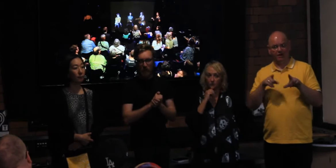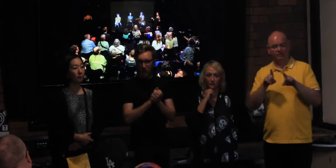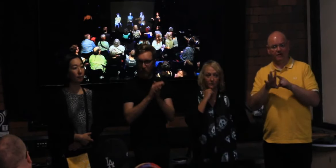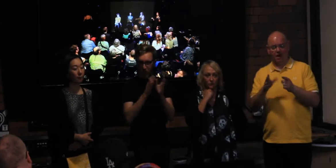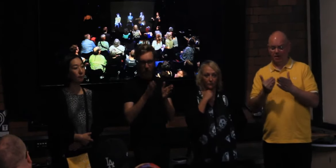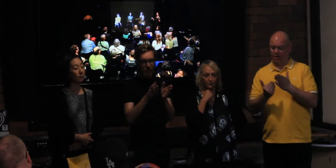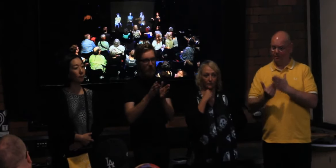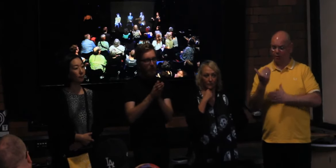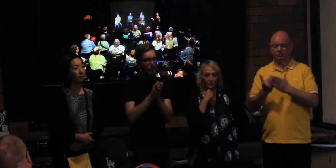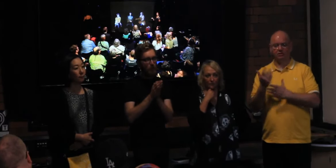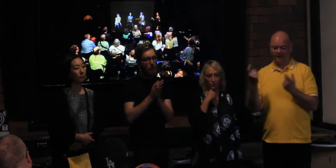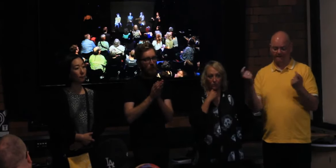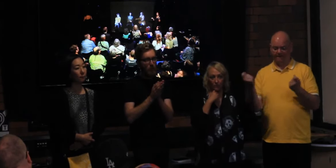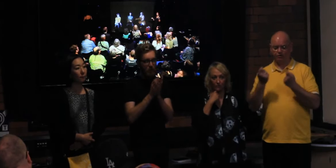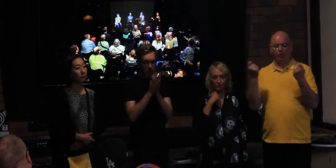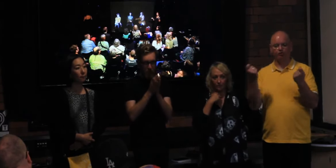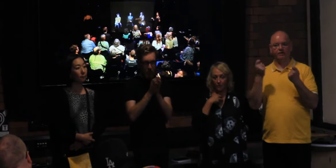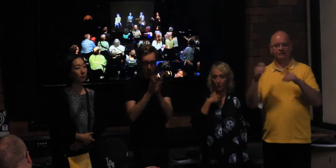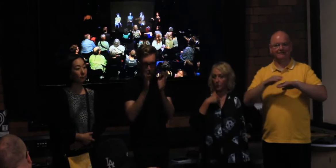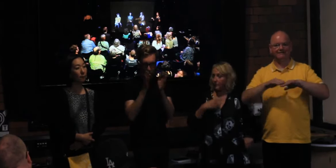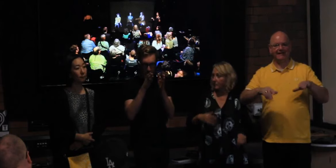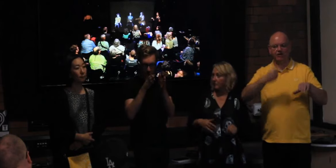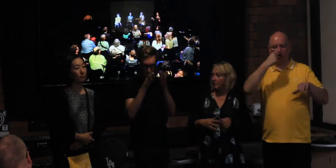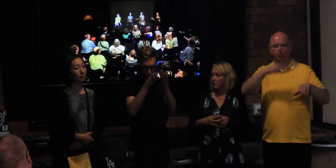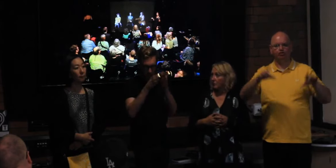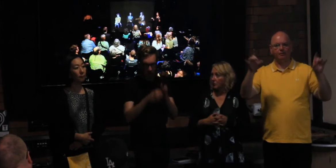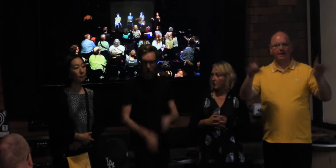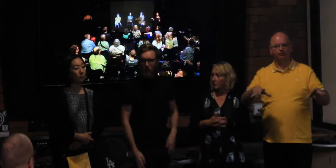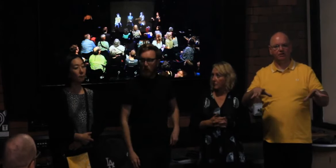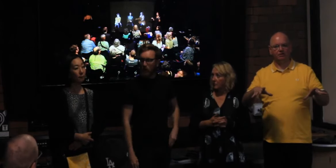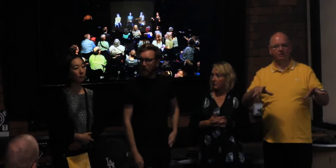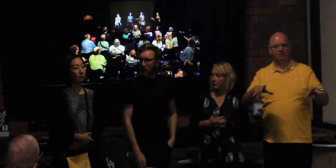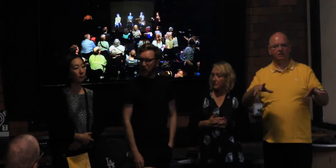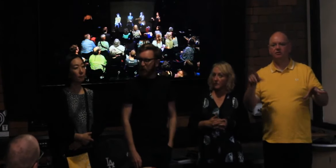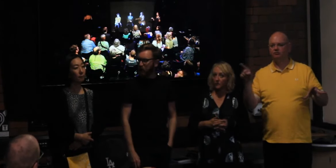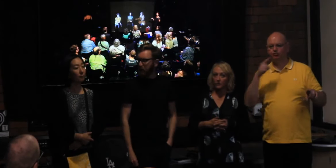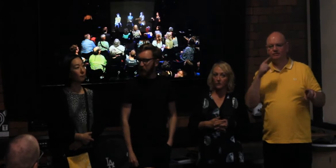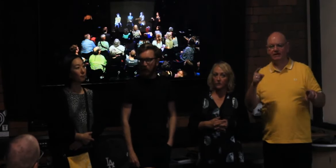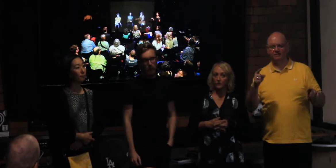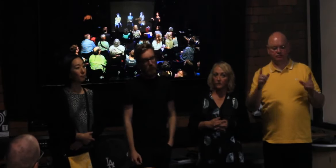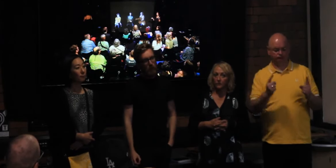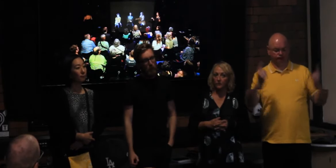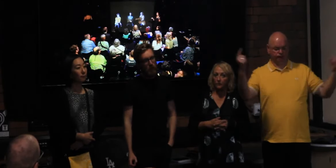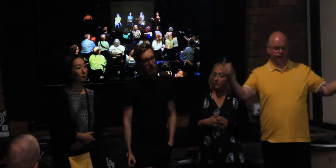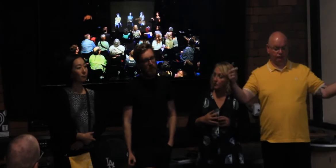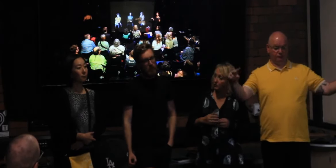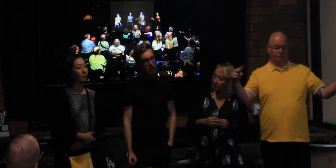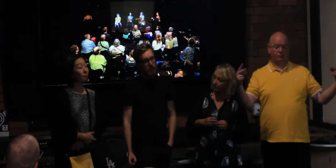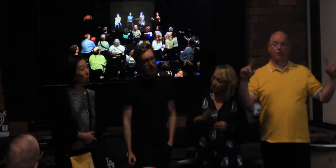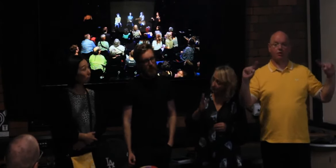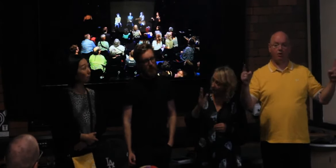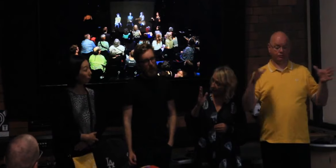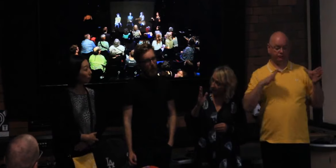in a way. So there are sightline issues for sure. It relies on a fairly narrow sightline for this illusion to kind of work